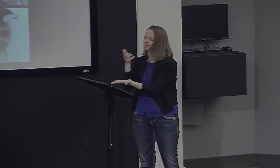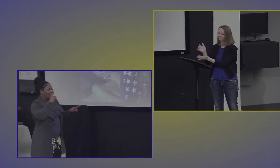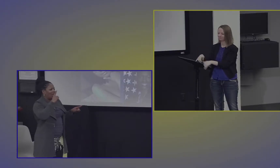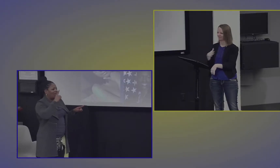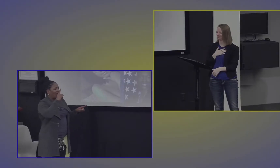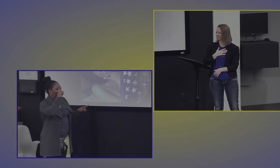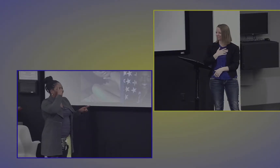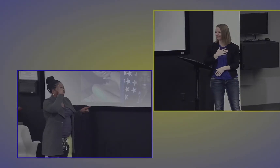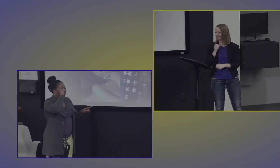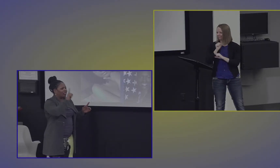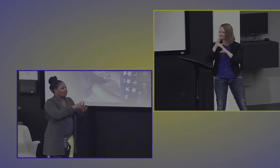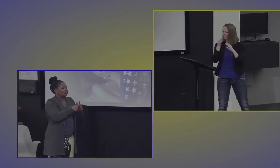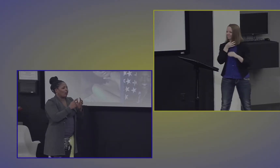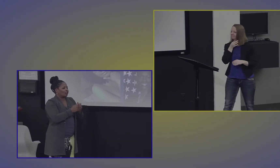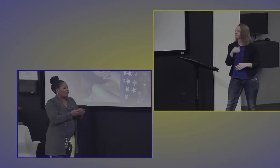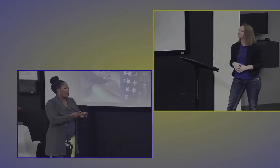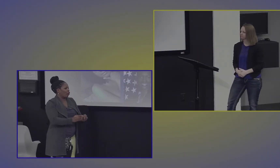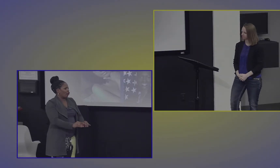How can we, RIT?